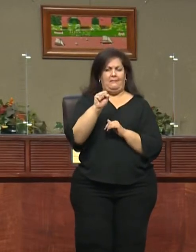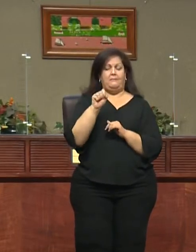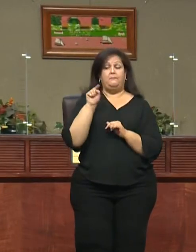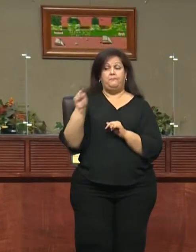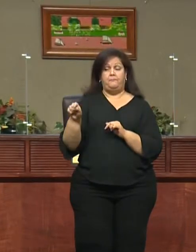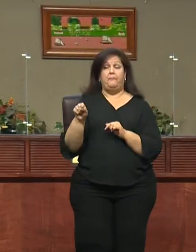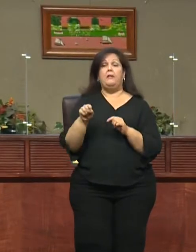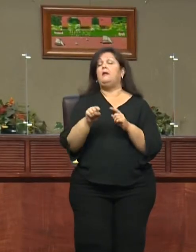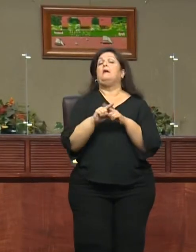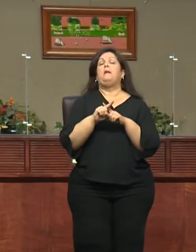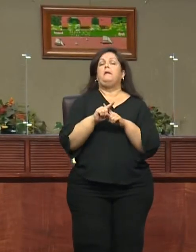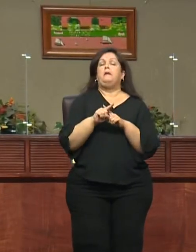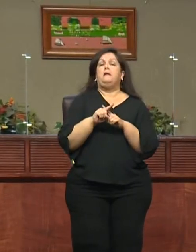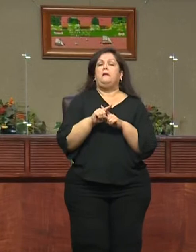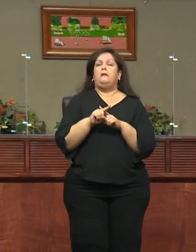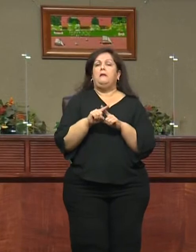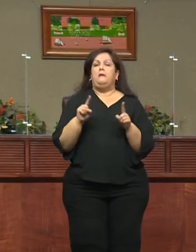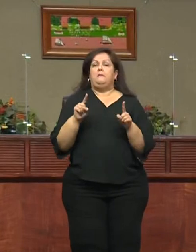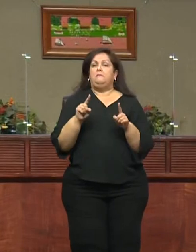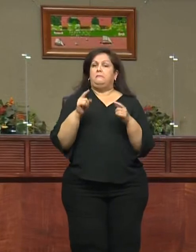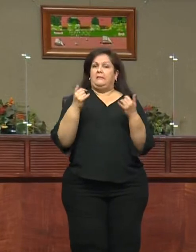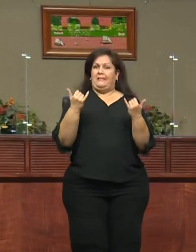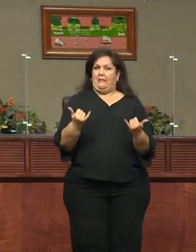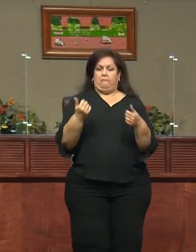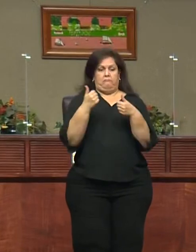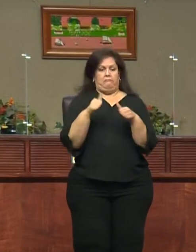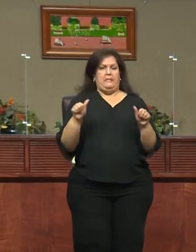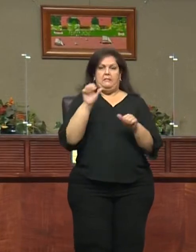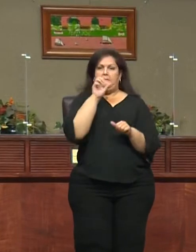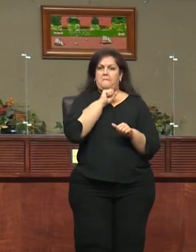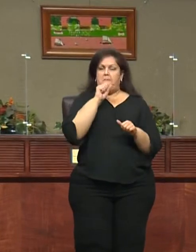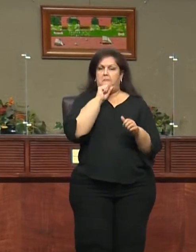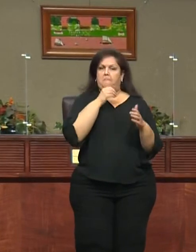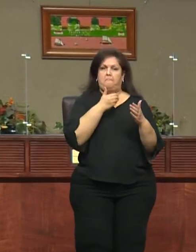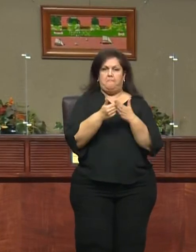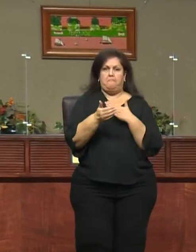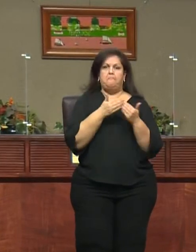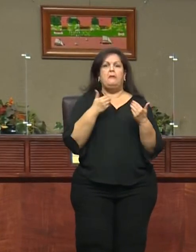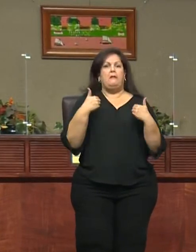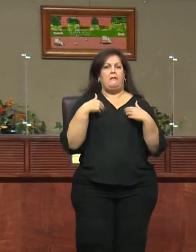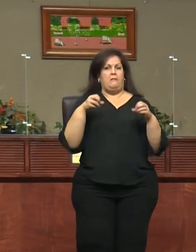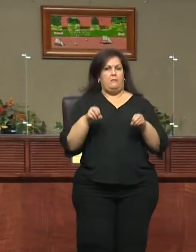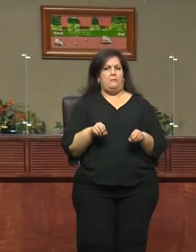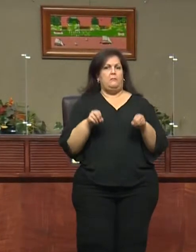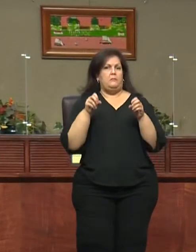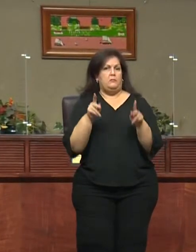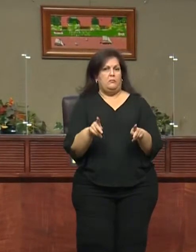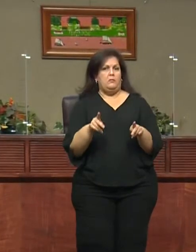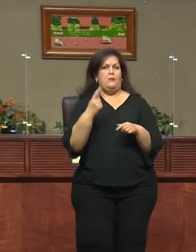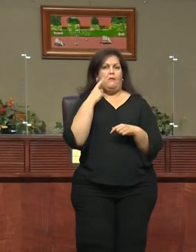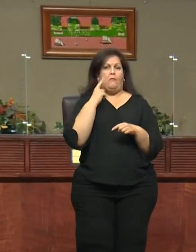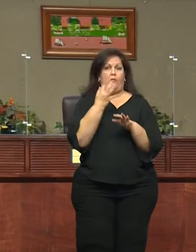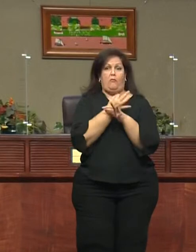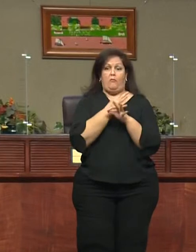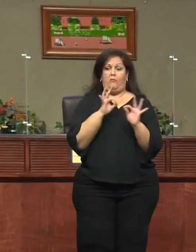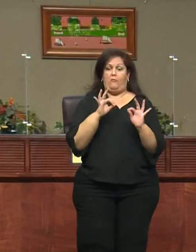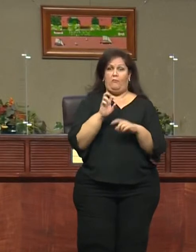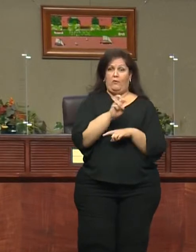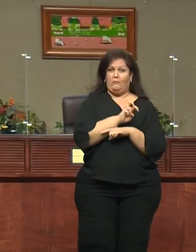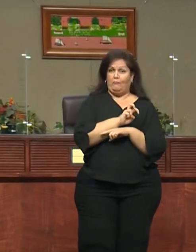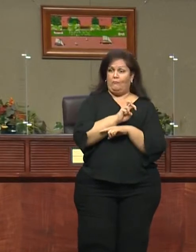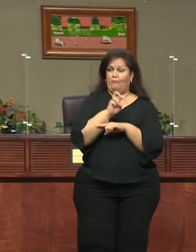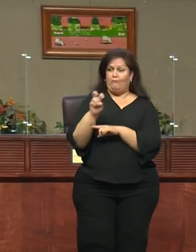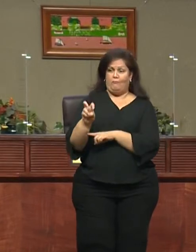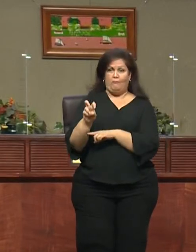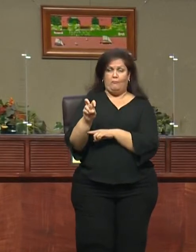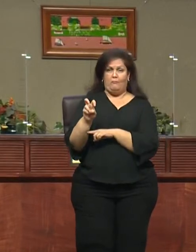But able-bodied residents of all ages now have an opportunity for a free, or